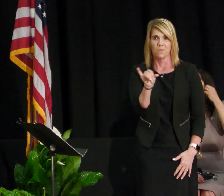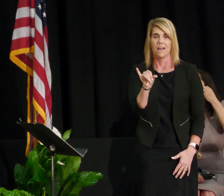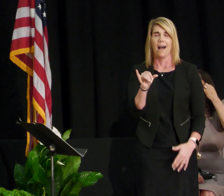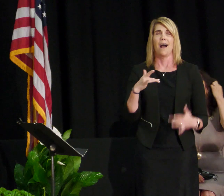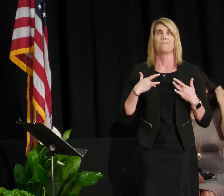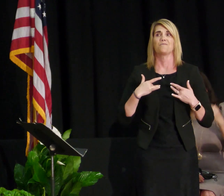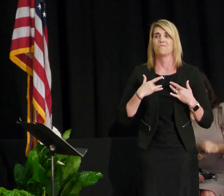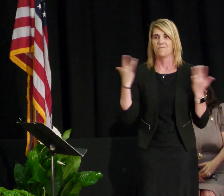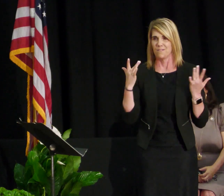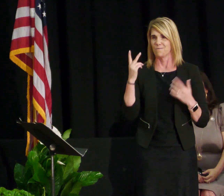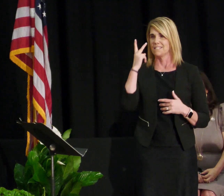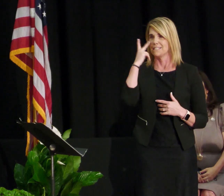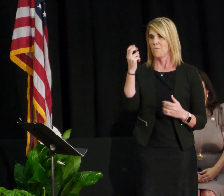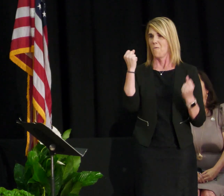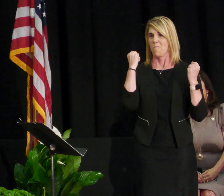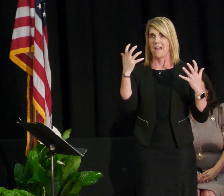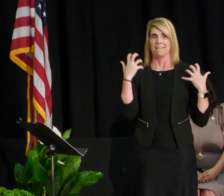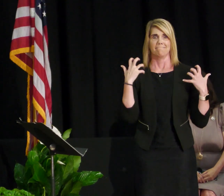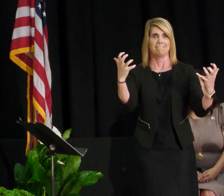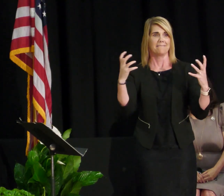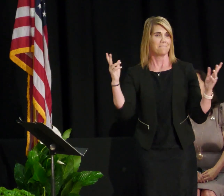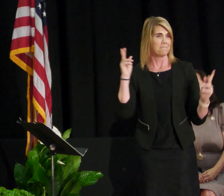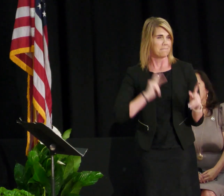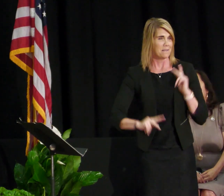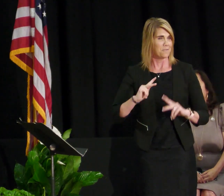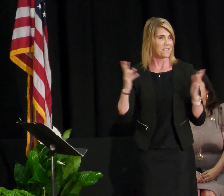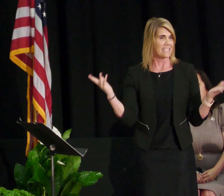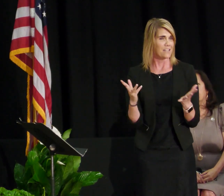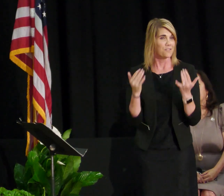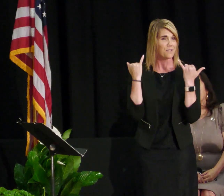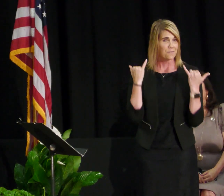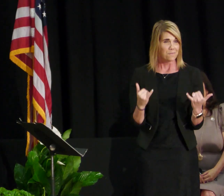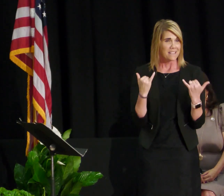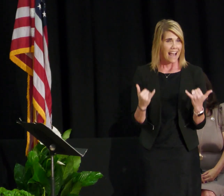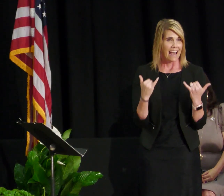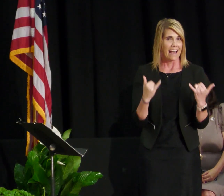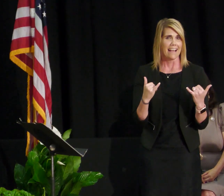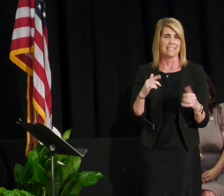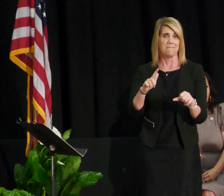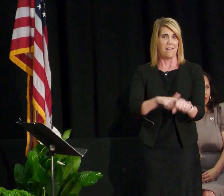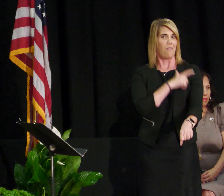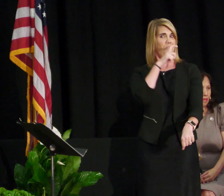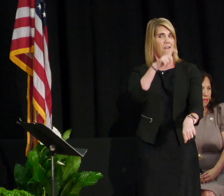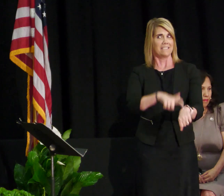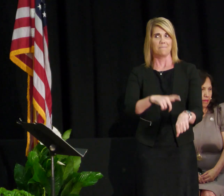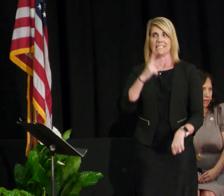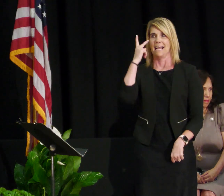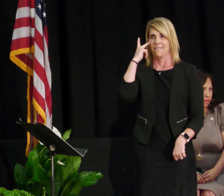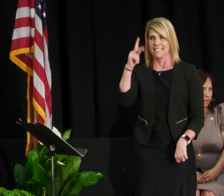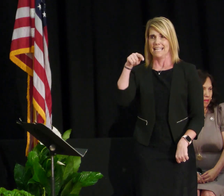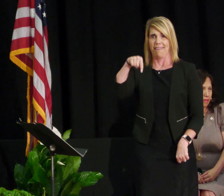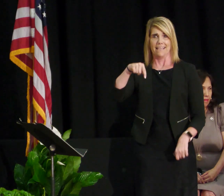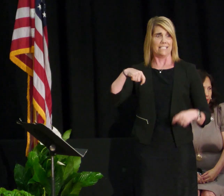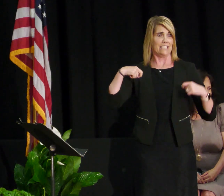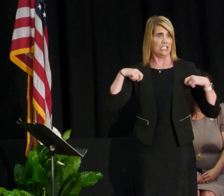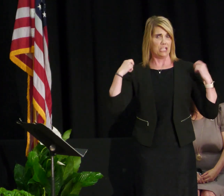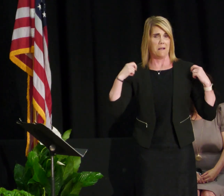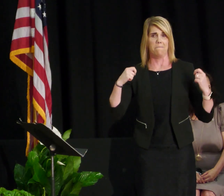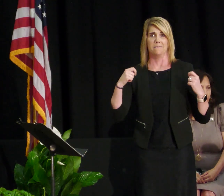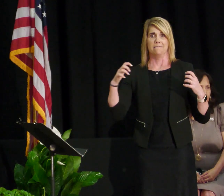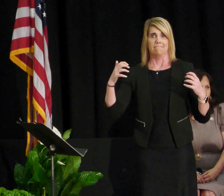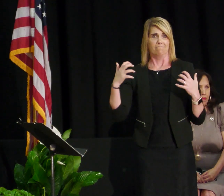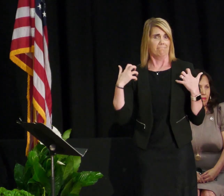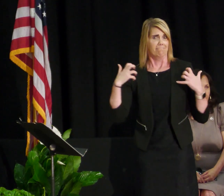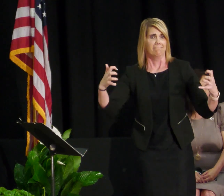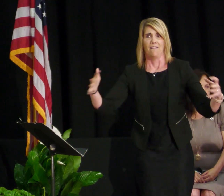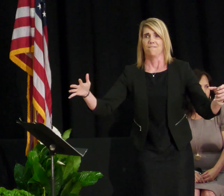our students as well. I am thrilled to see so many people in the audience here today. It's been a long time to